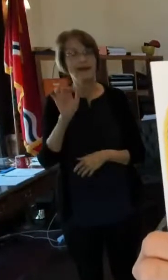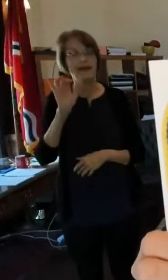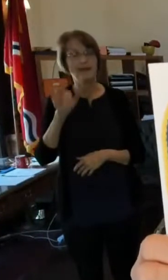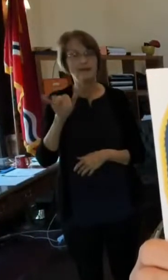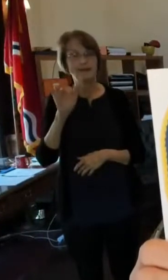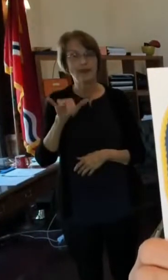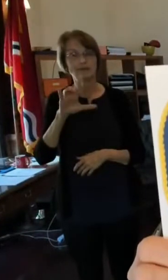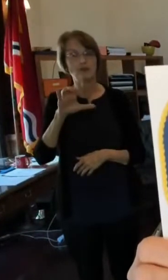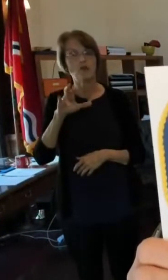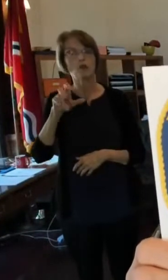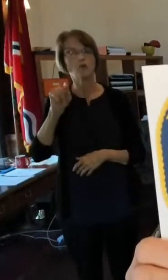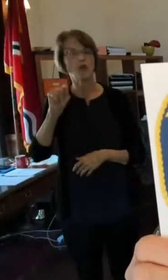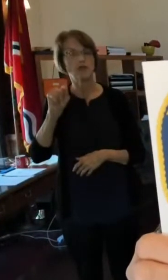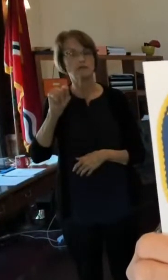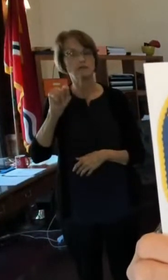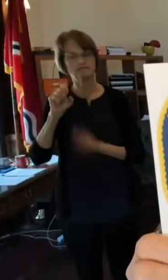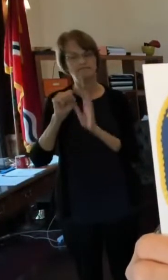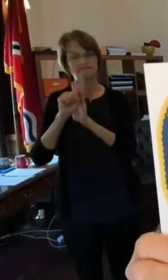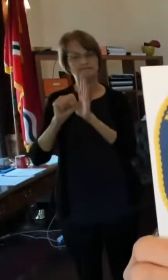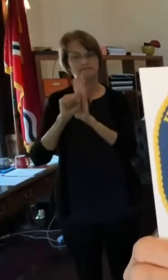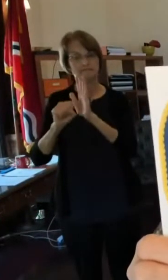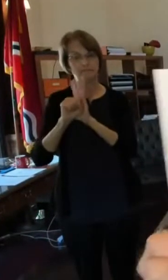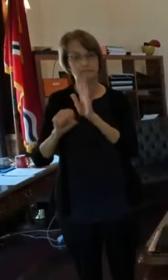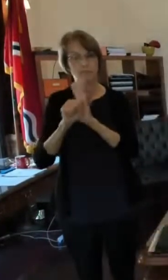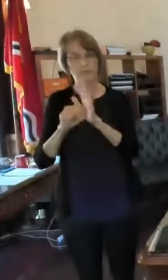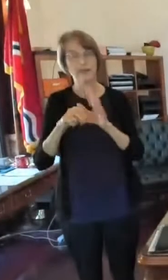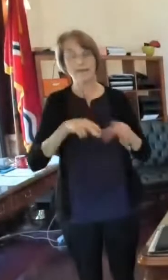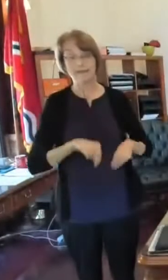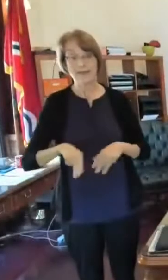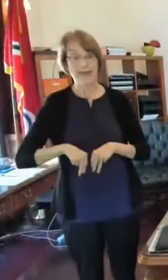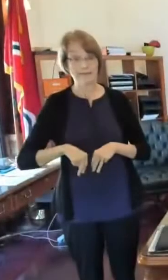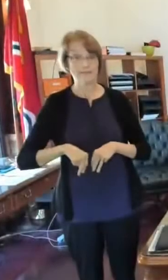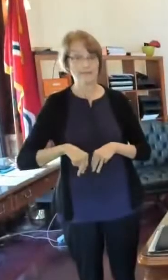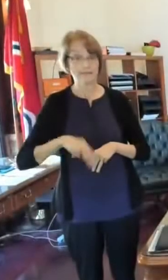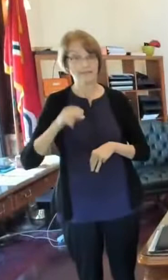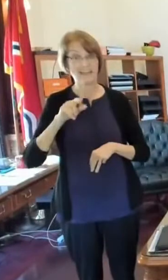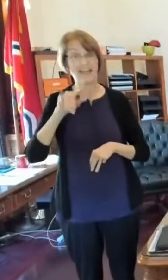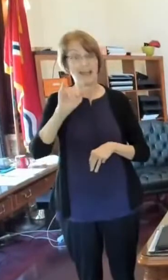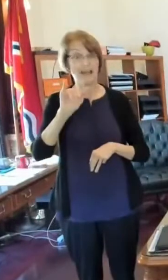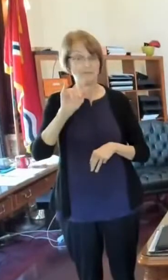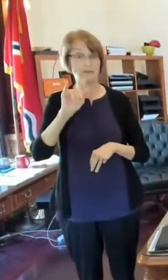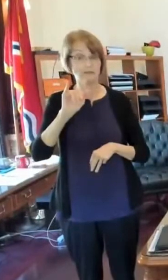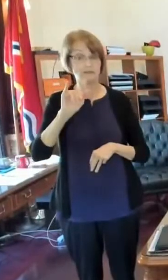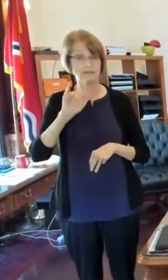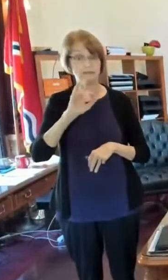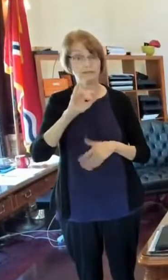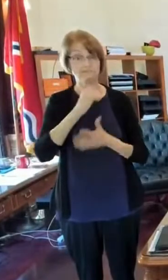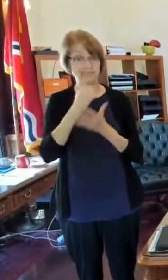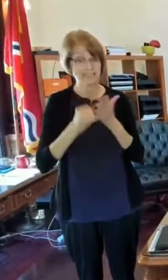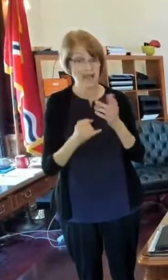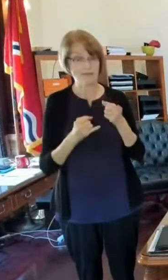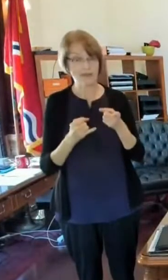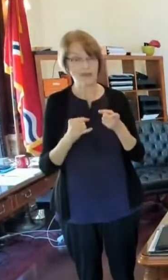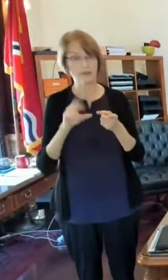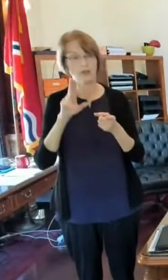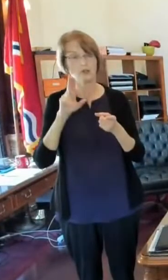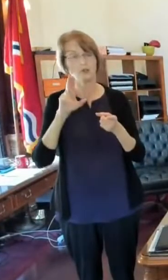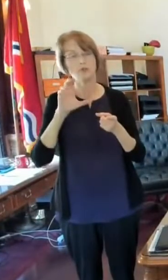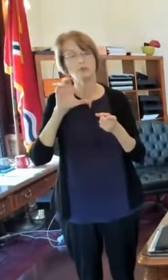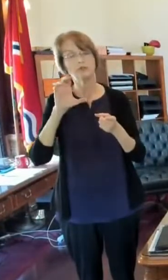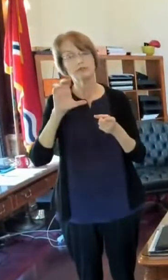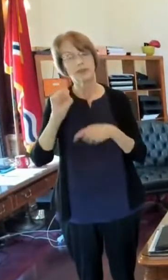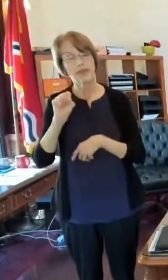the crest of the ship that was designed by the Navy. And you can see it's, UCS St.